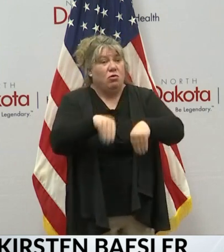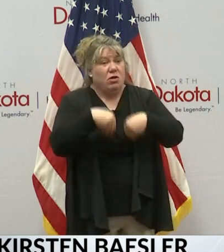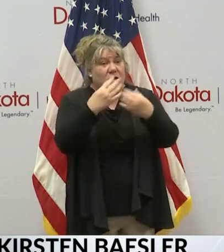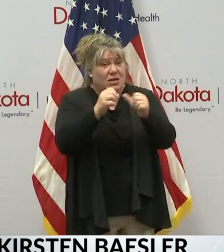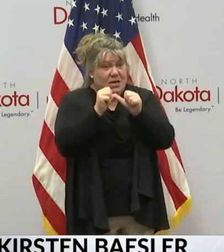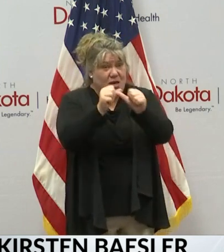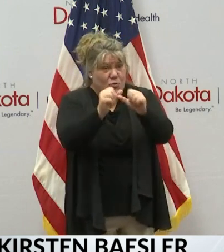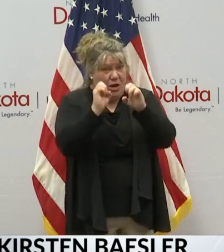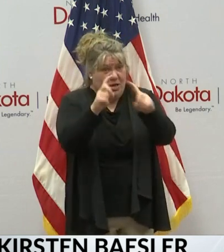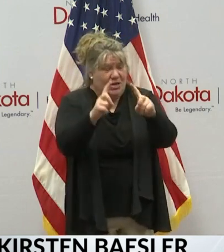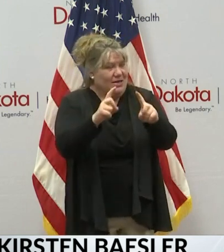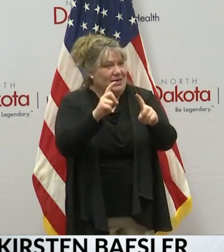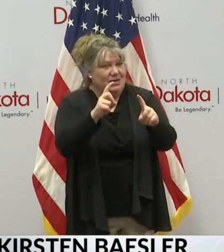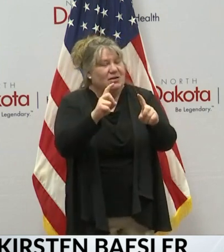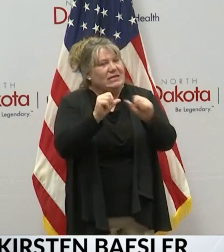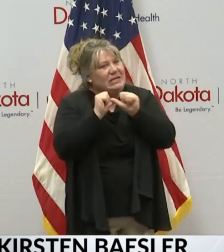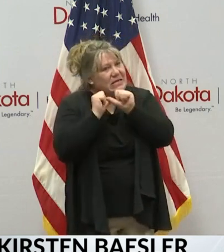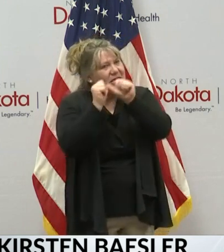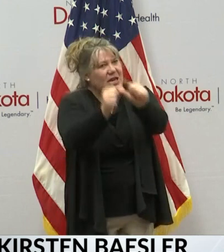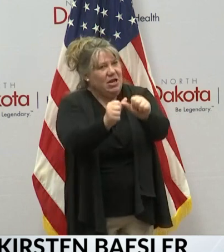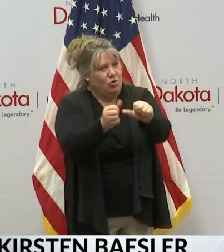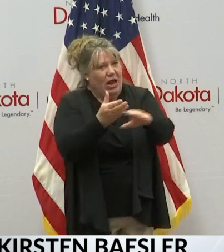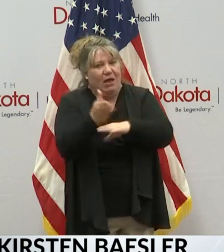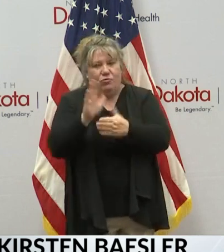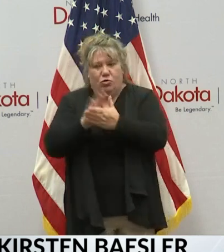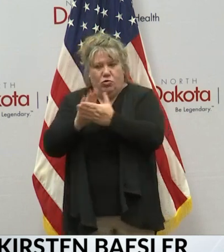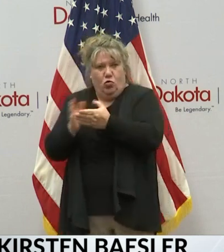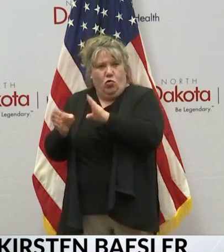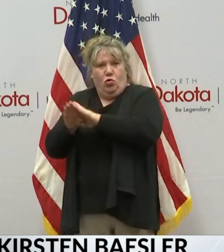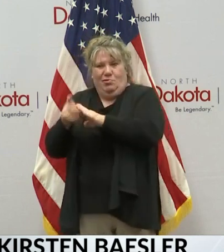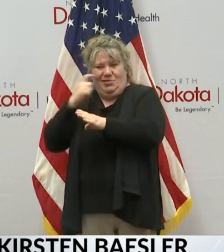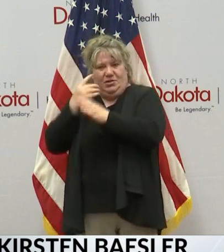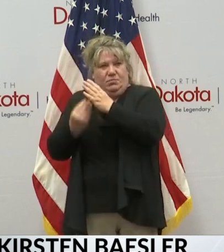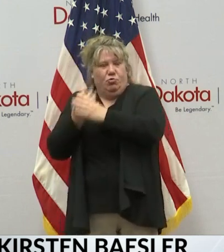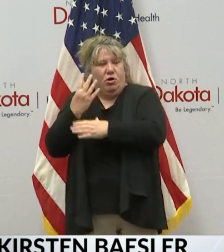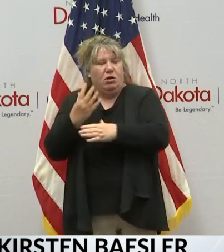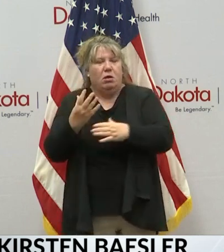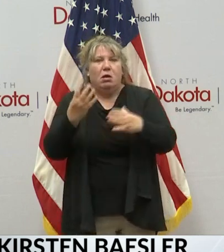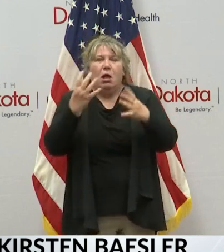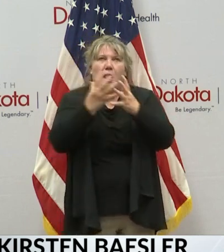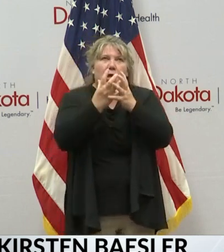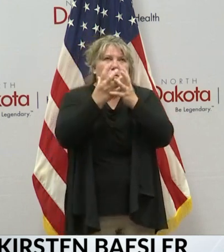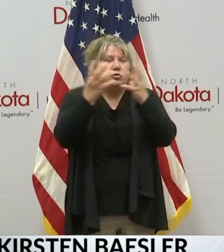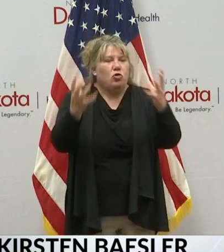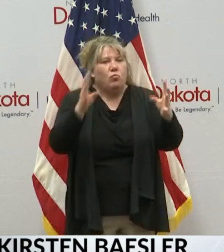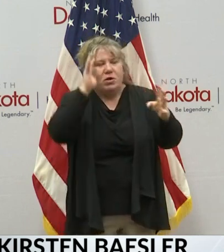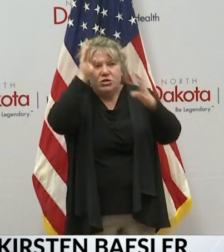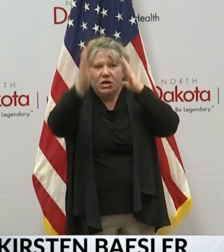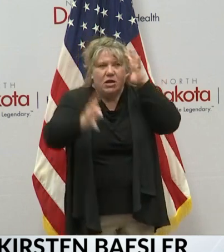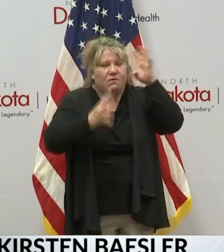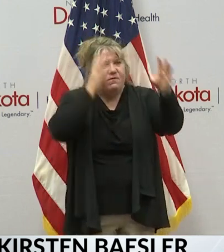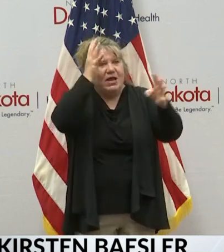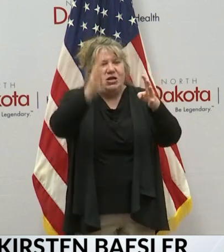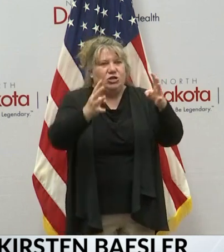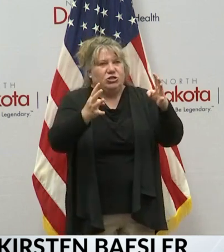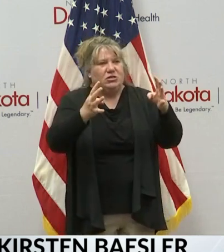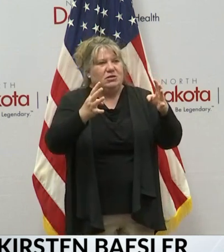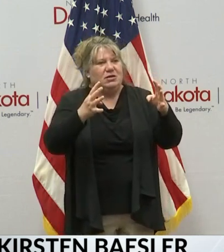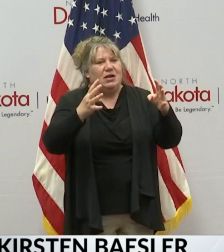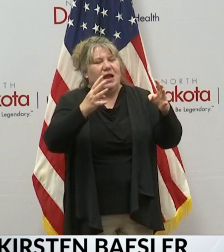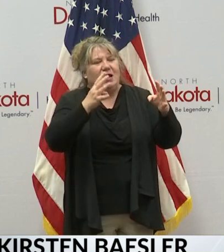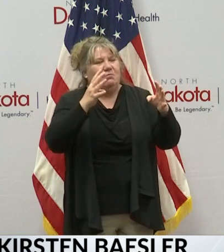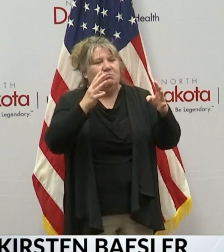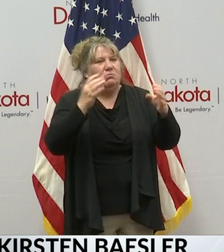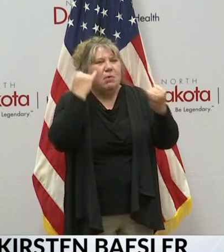school doors closed to our buildings. Record amounts of innovation and transformation in education have been produced during